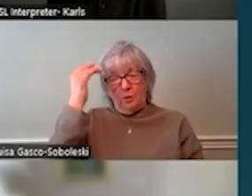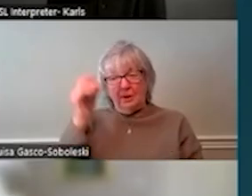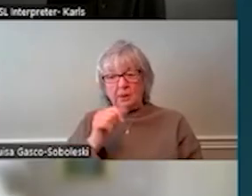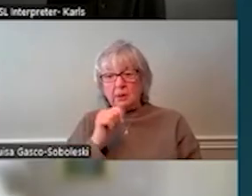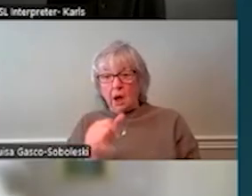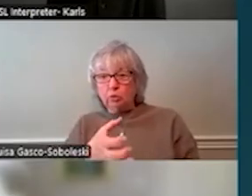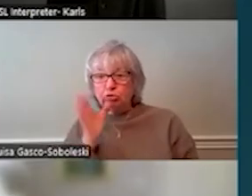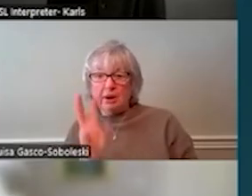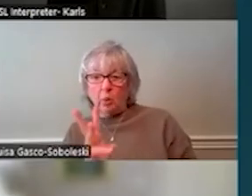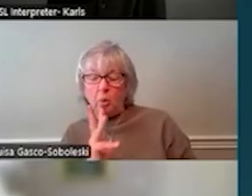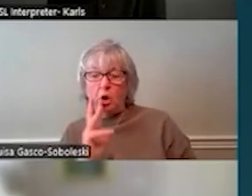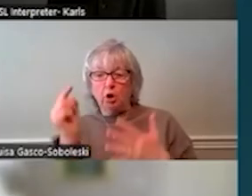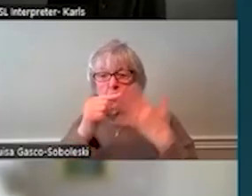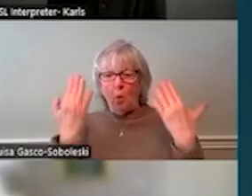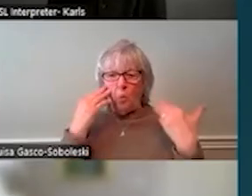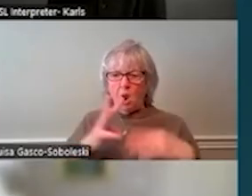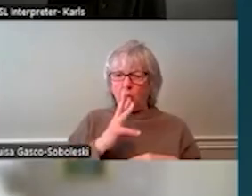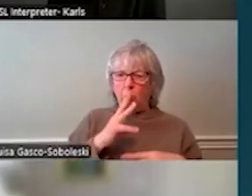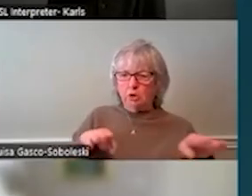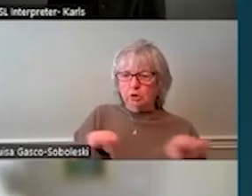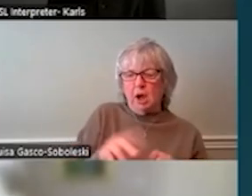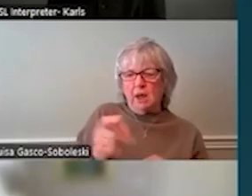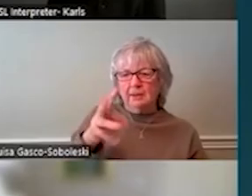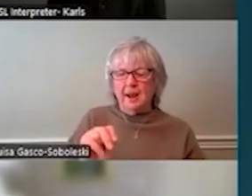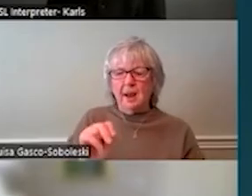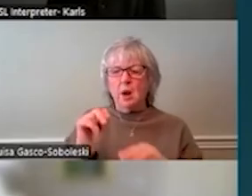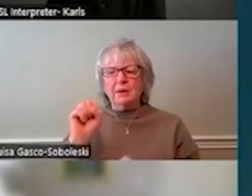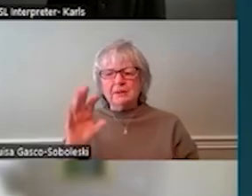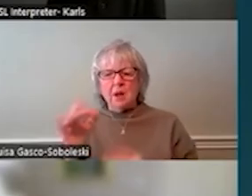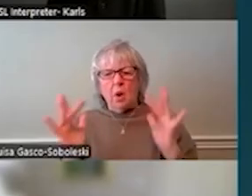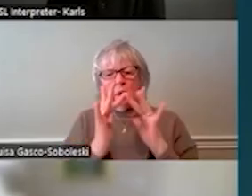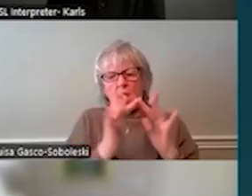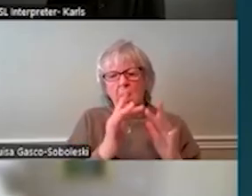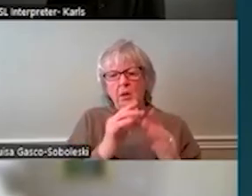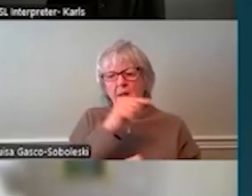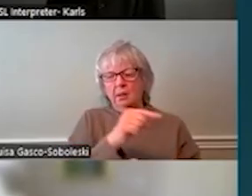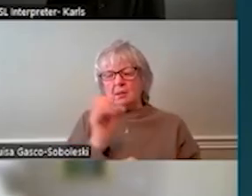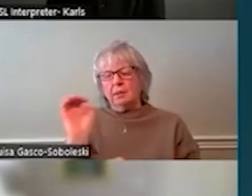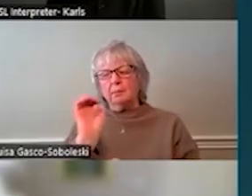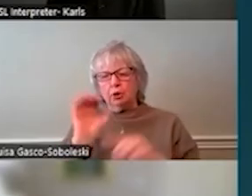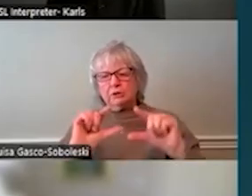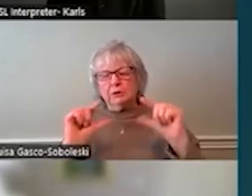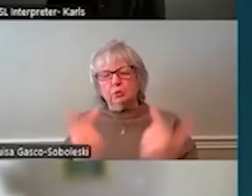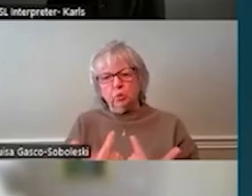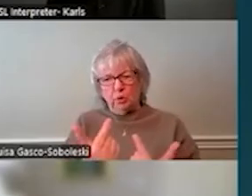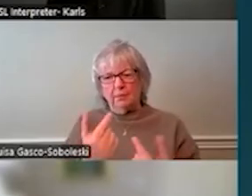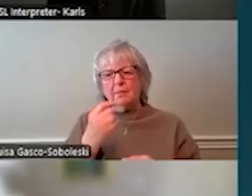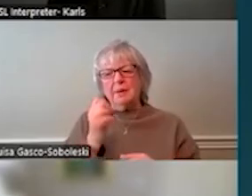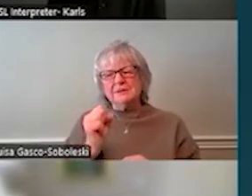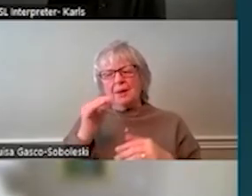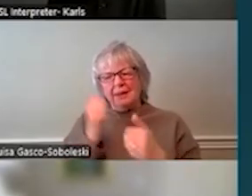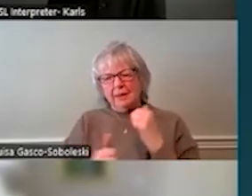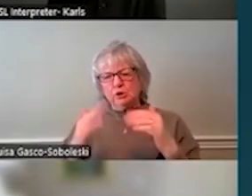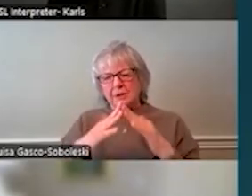there, then the deaf community has no way of knowing not to drink the water or won't understand why the water has been shut down, and